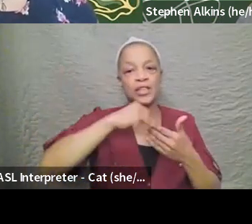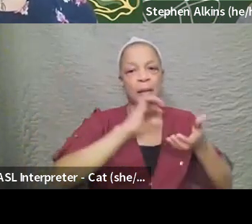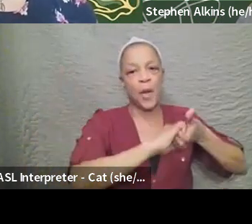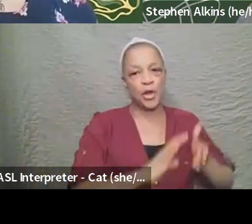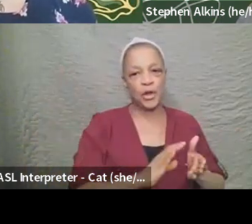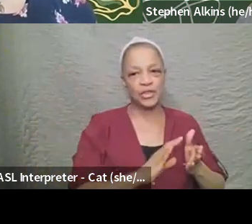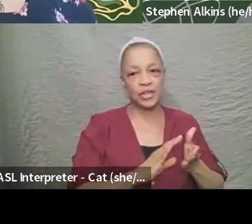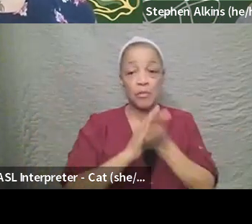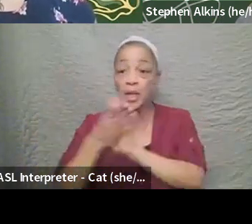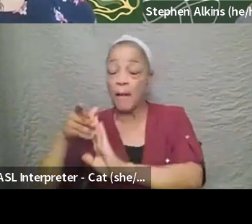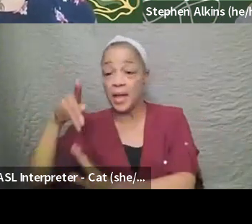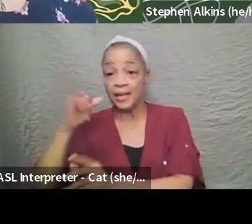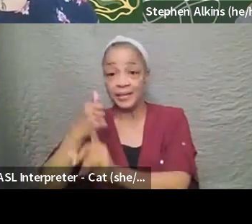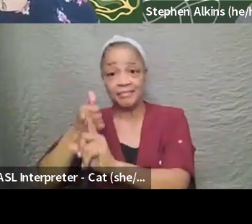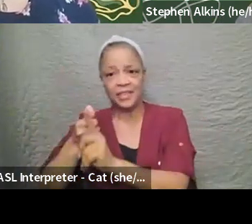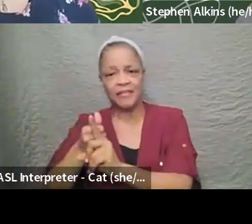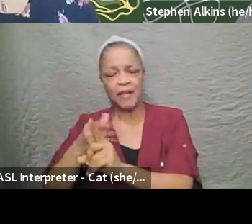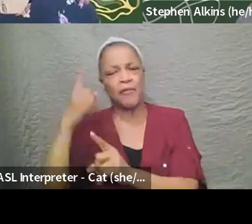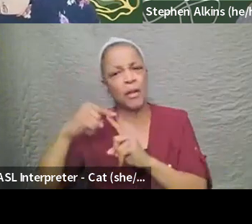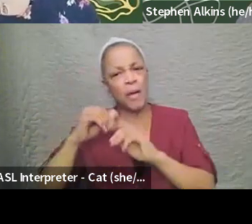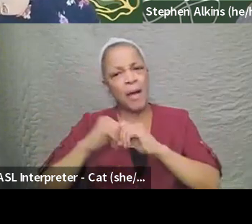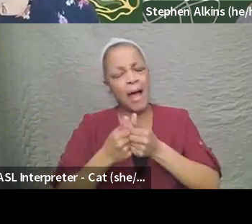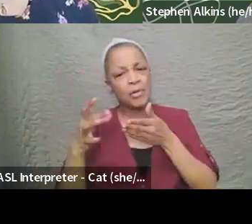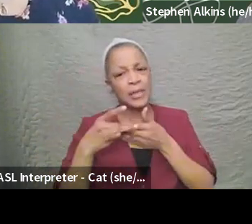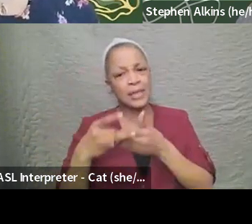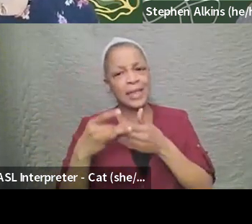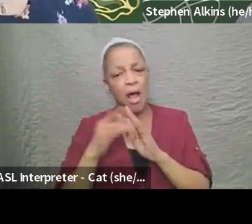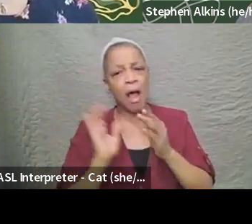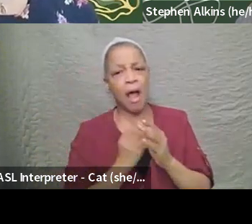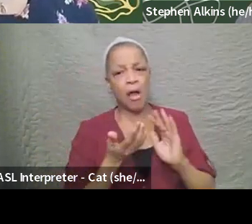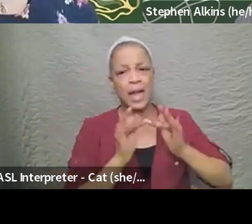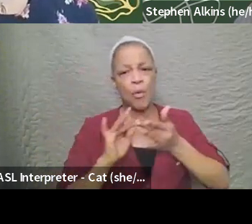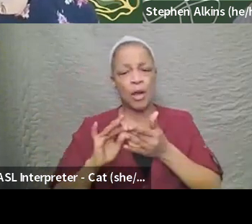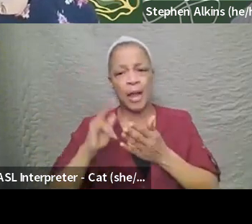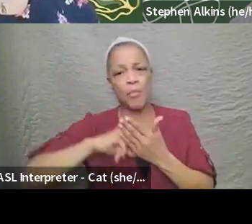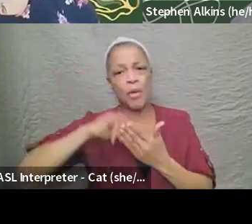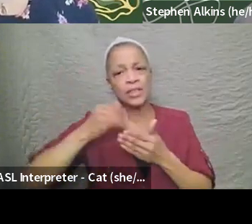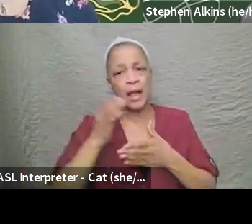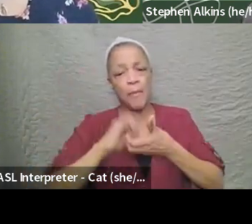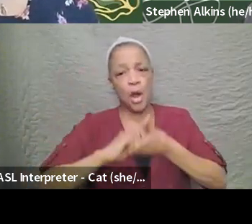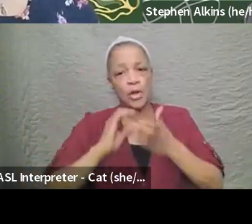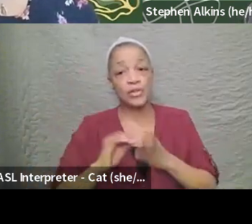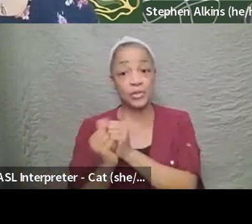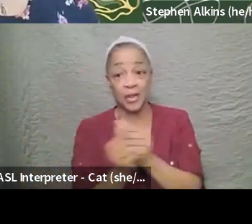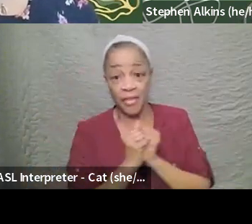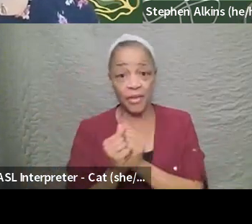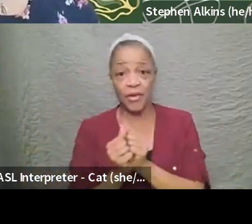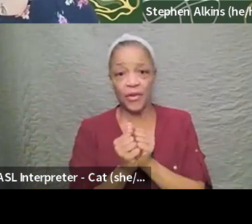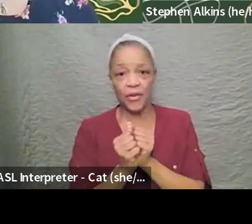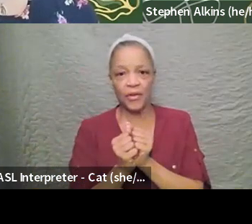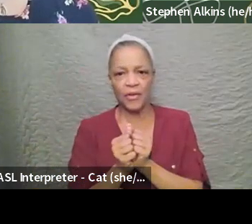thought more about ways to bring our various networks and project partners together? And then there's a